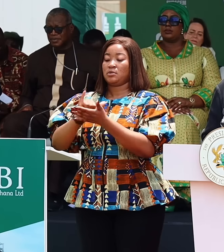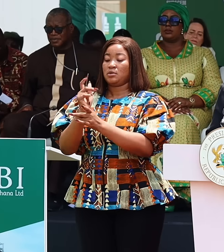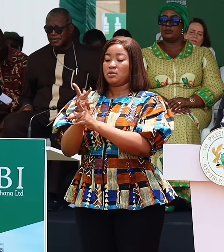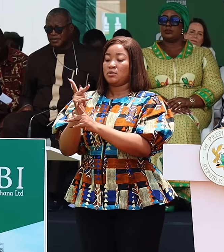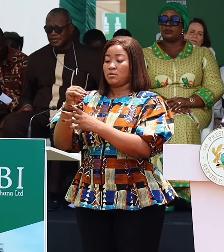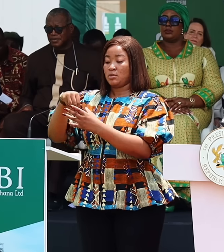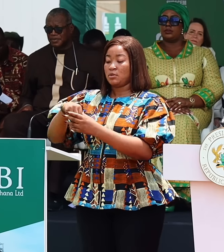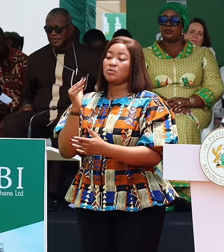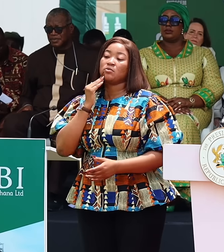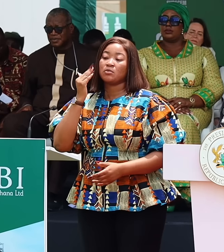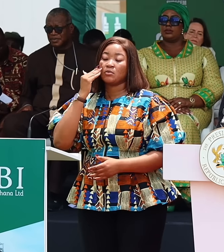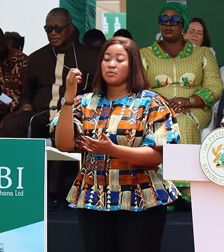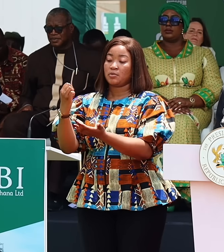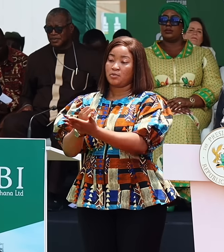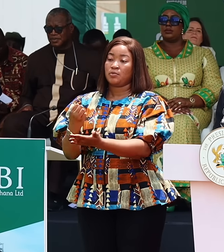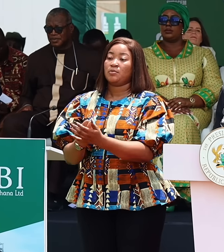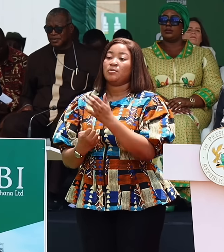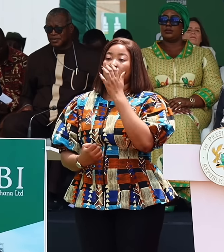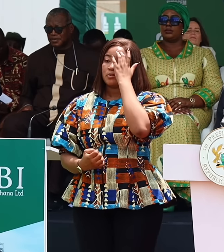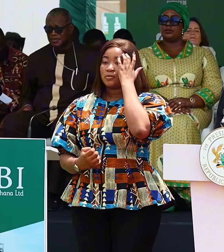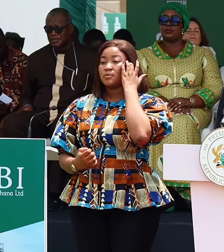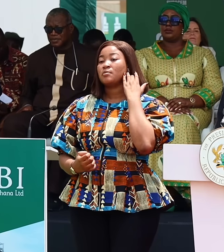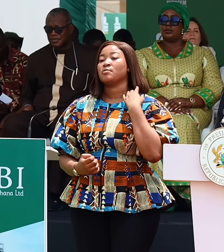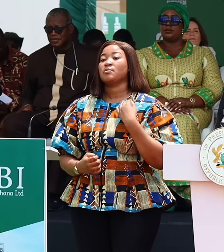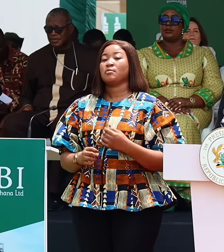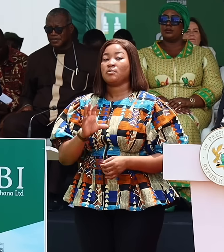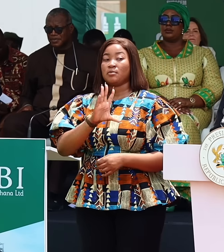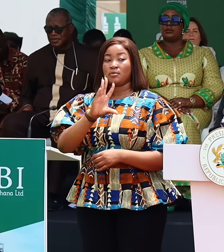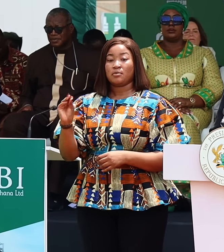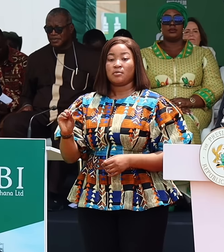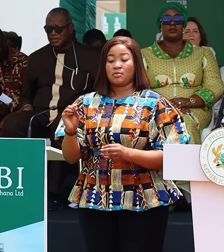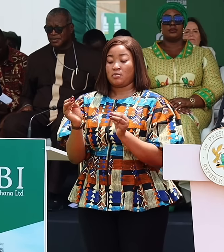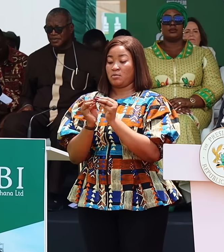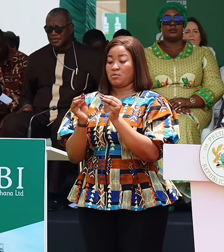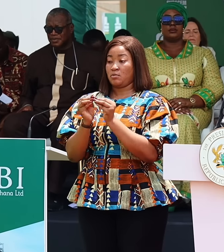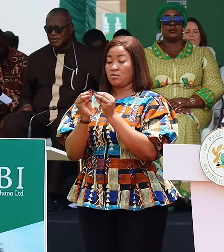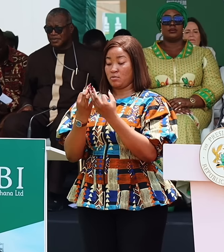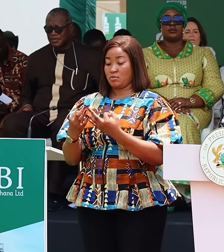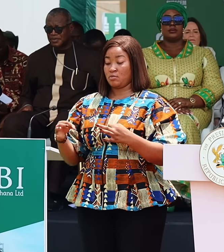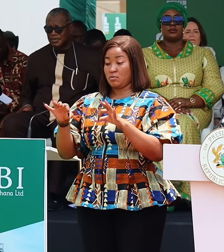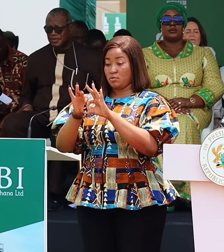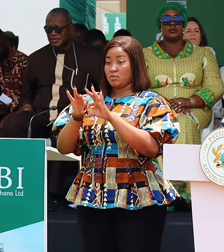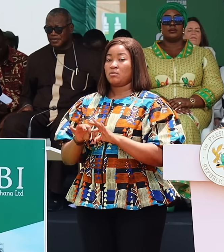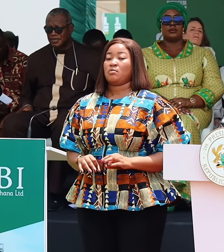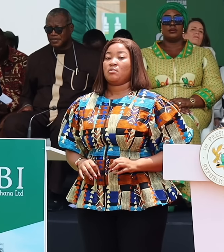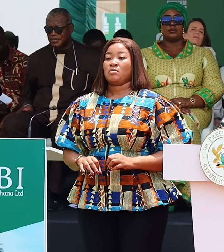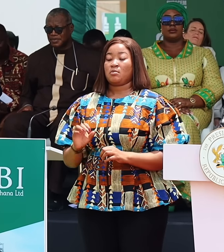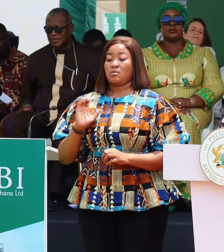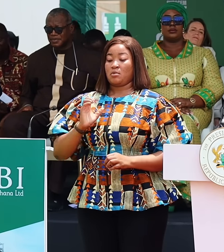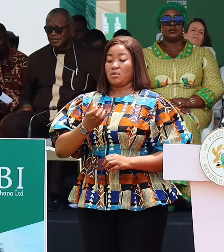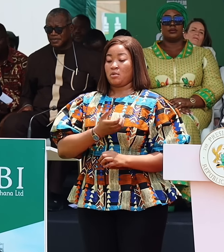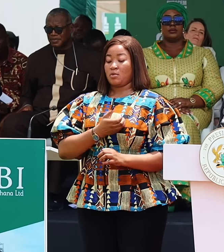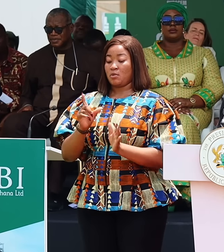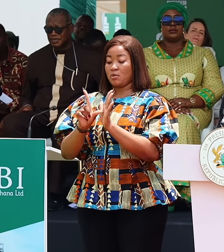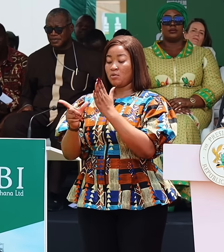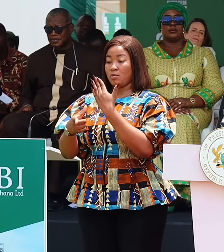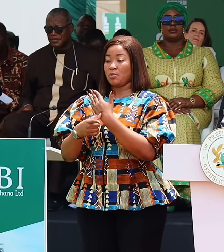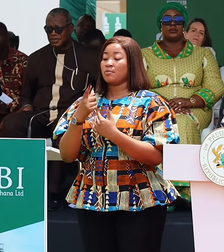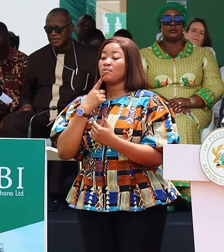within the domestic economy. And even more unique is that our local